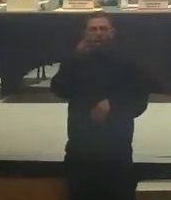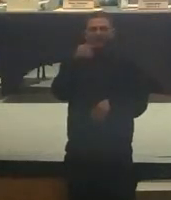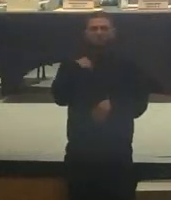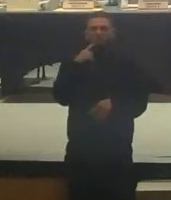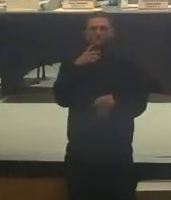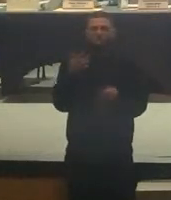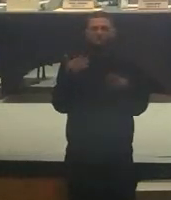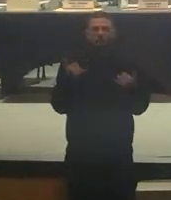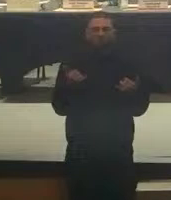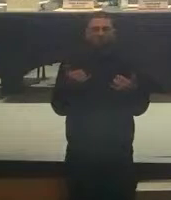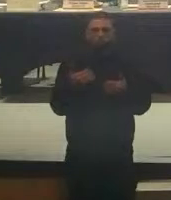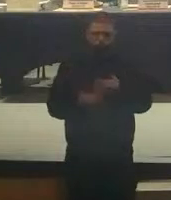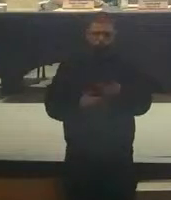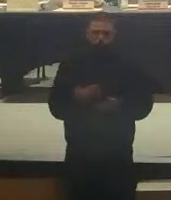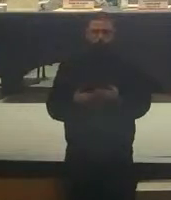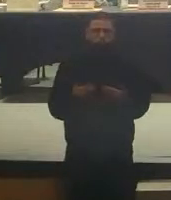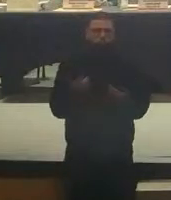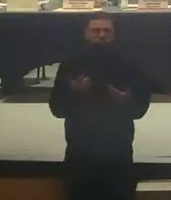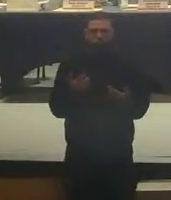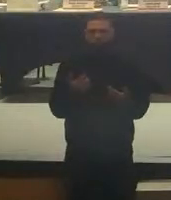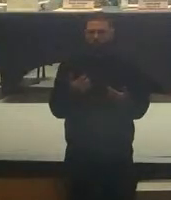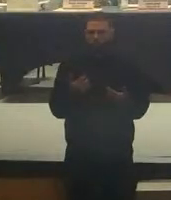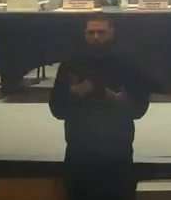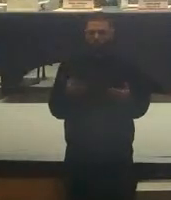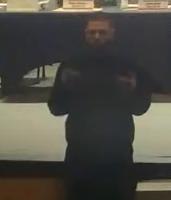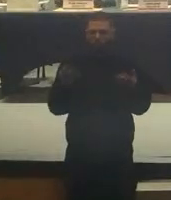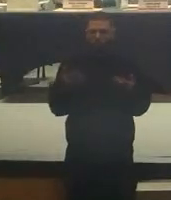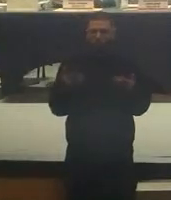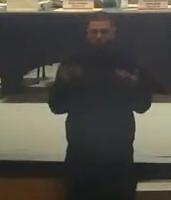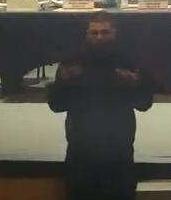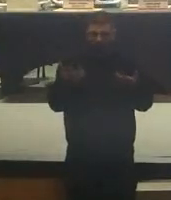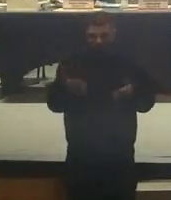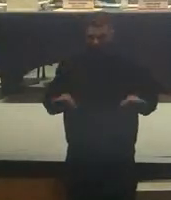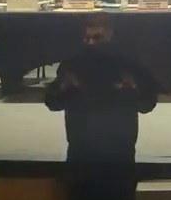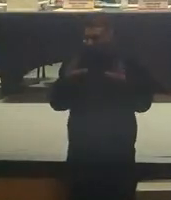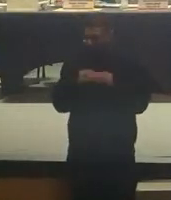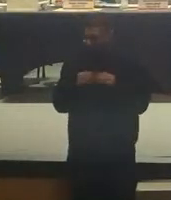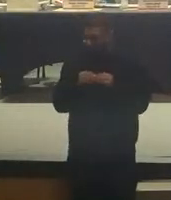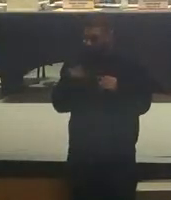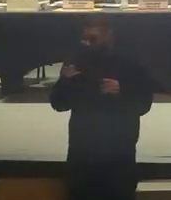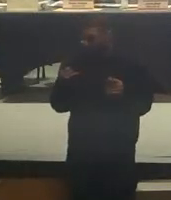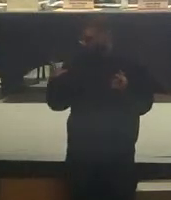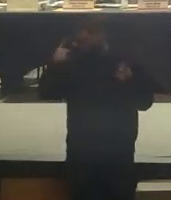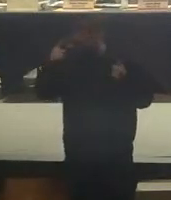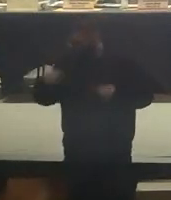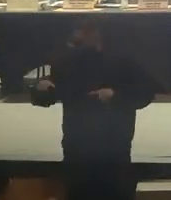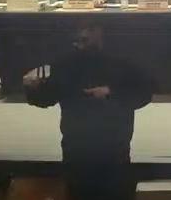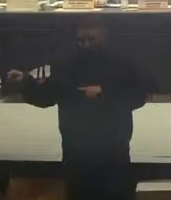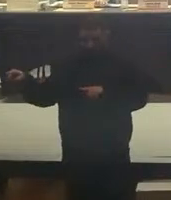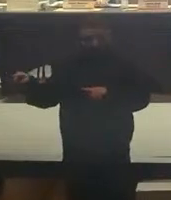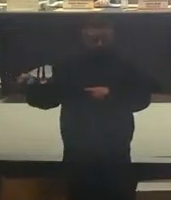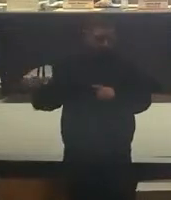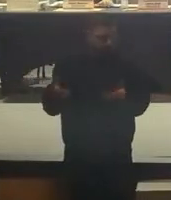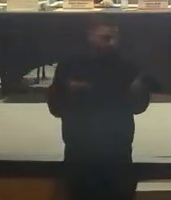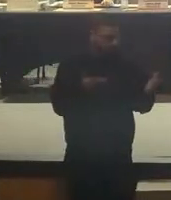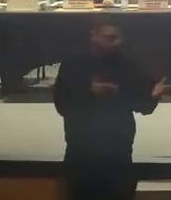move for adjournment. Do I have a motion? Motion. I'm sorry.